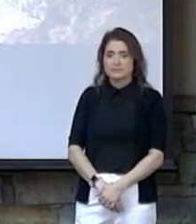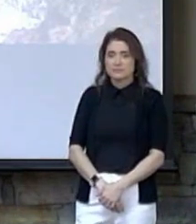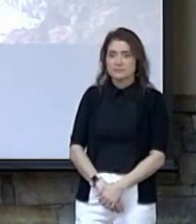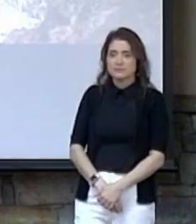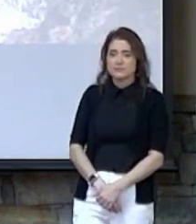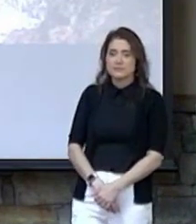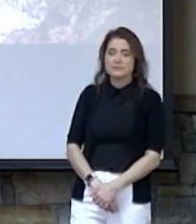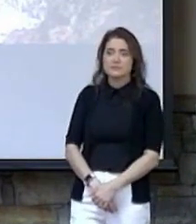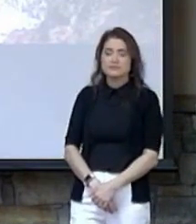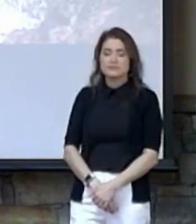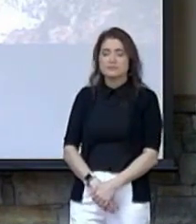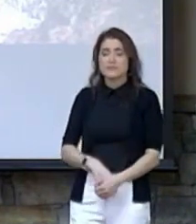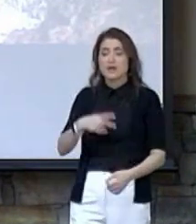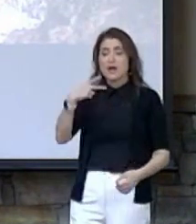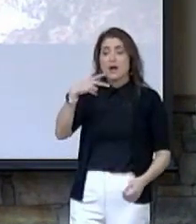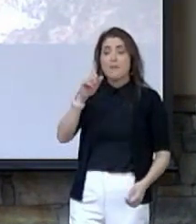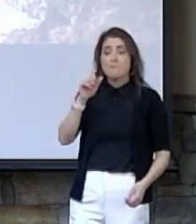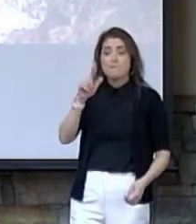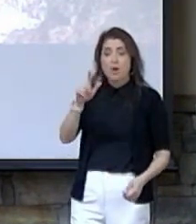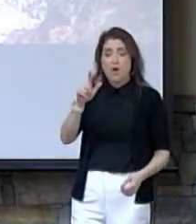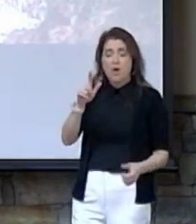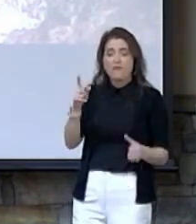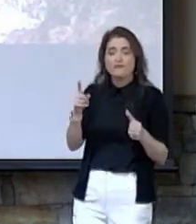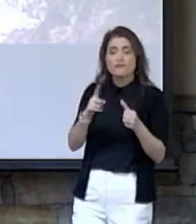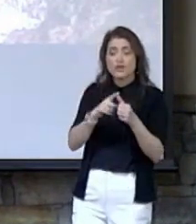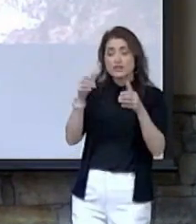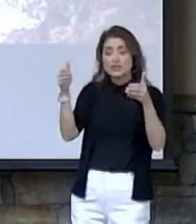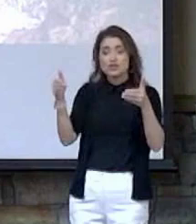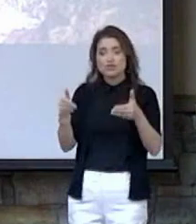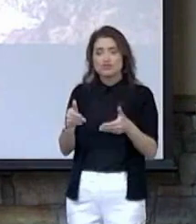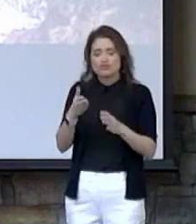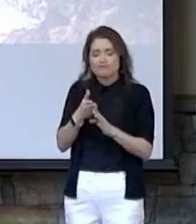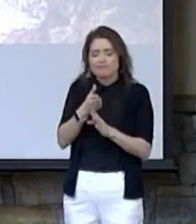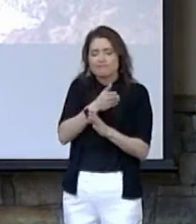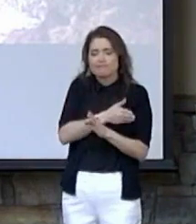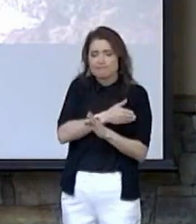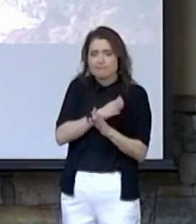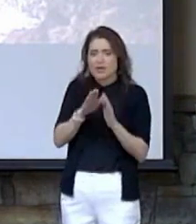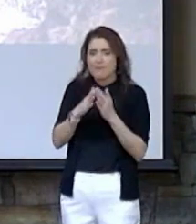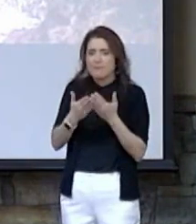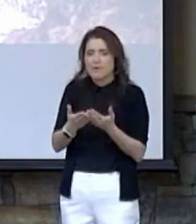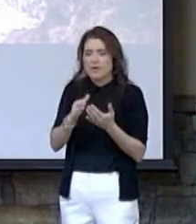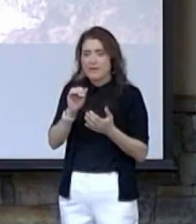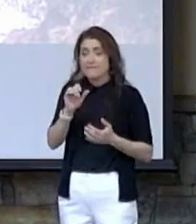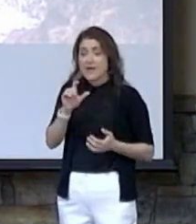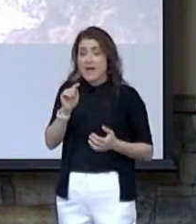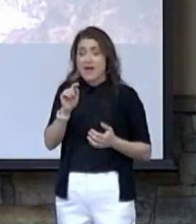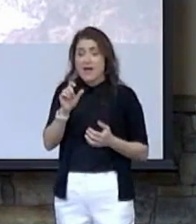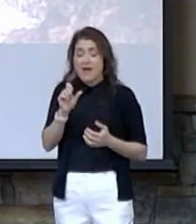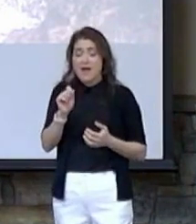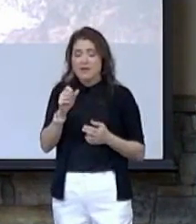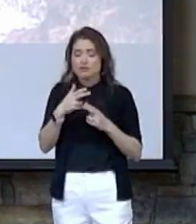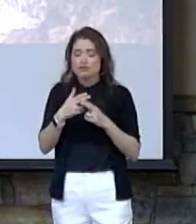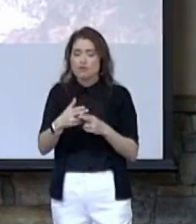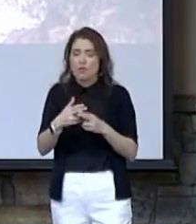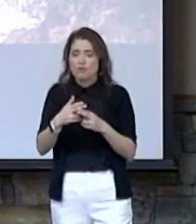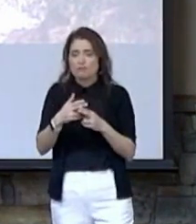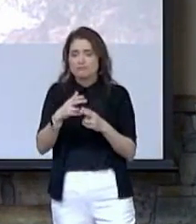Paul was first introduced a little earlier in the book of Acts, known by his other name,